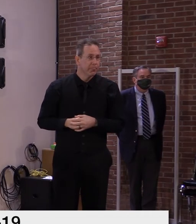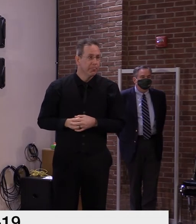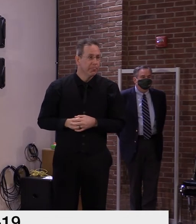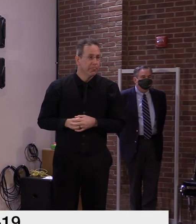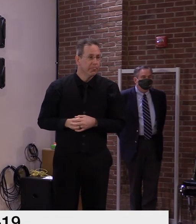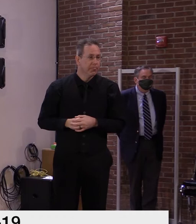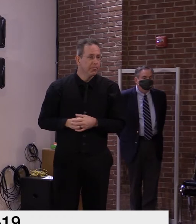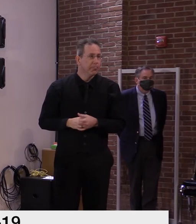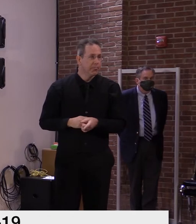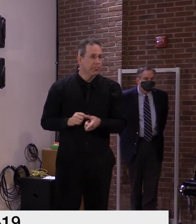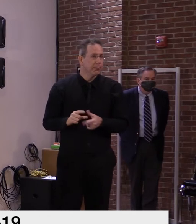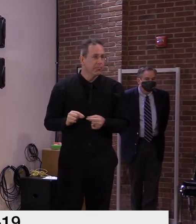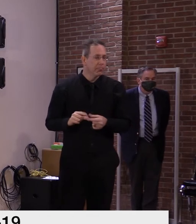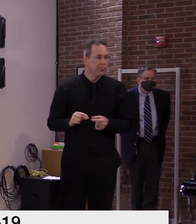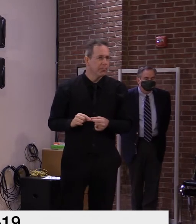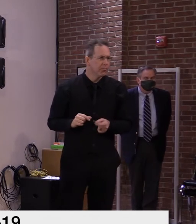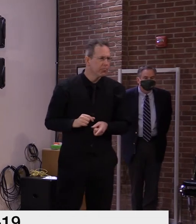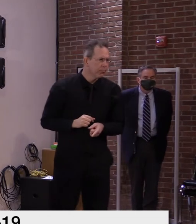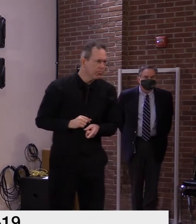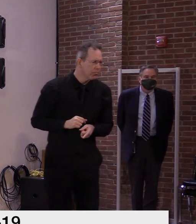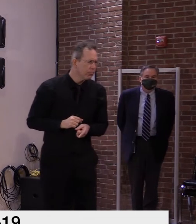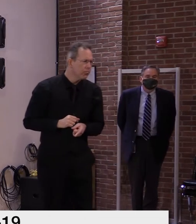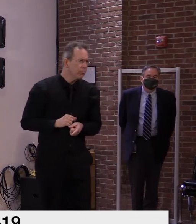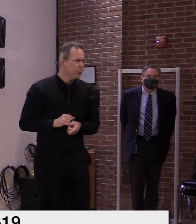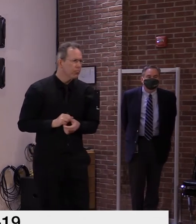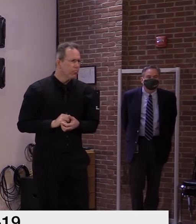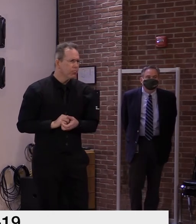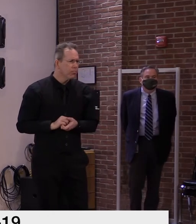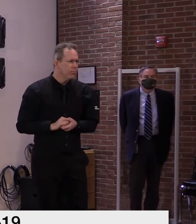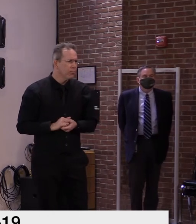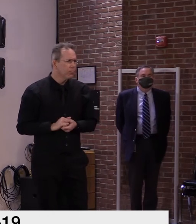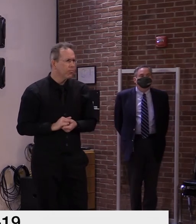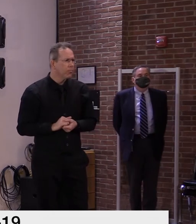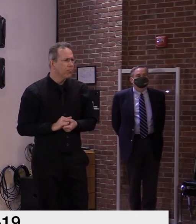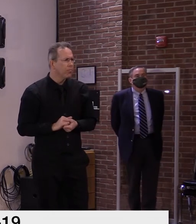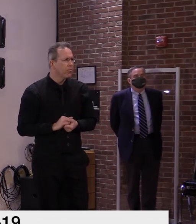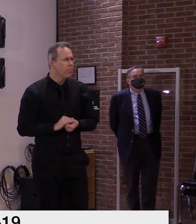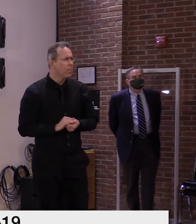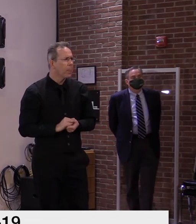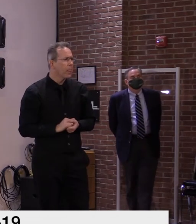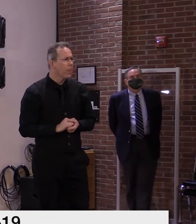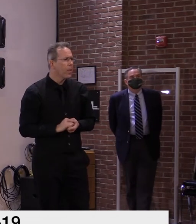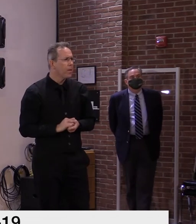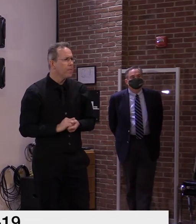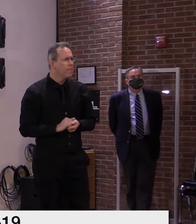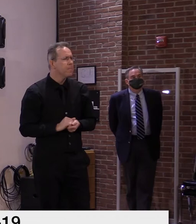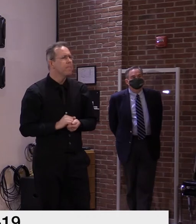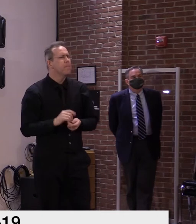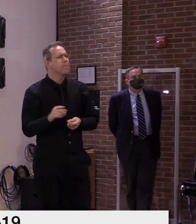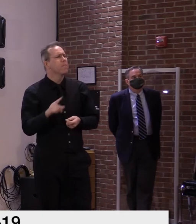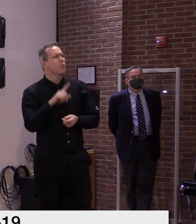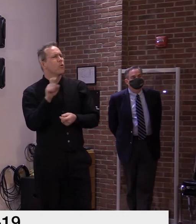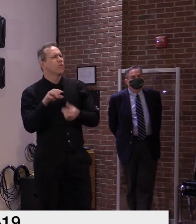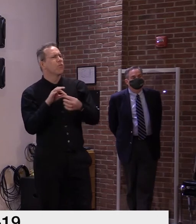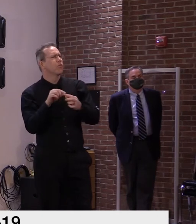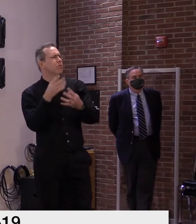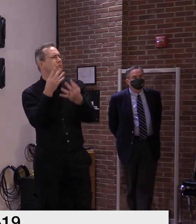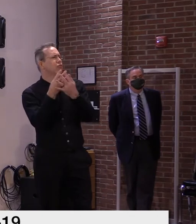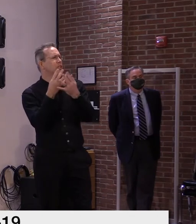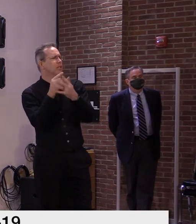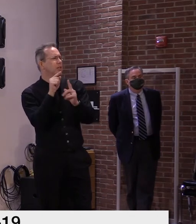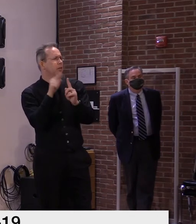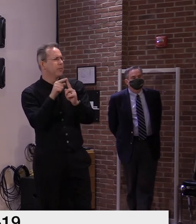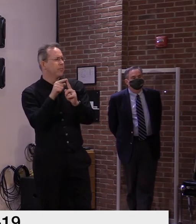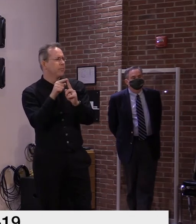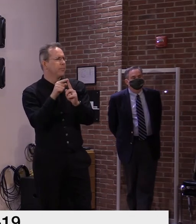Is reporting an outbreak of at least 21 inmates at a Northern State Correctional Facility. I was wondering if there had been